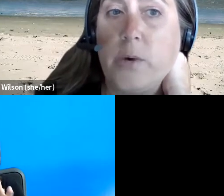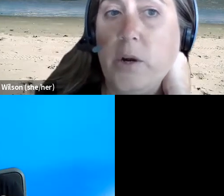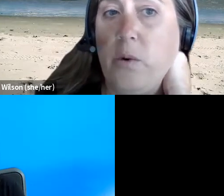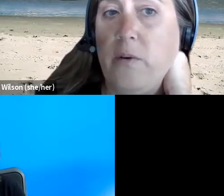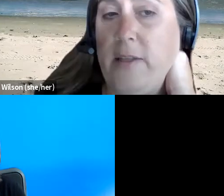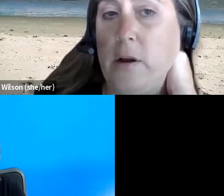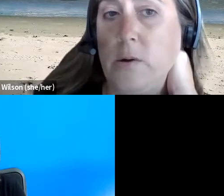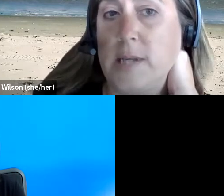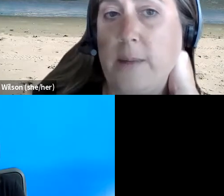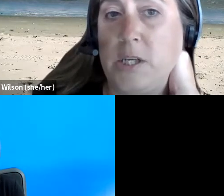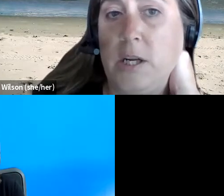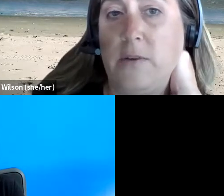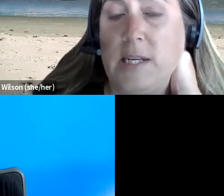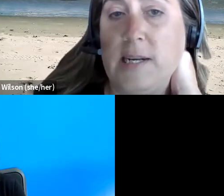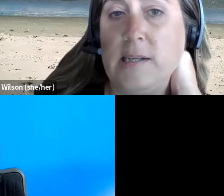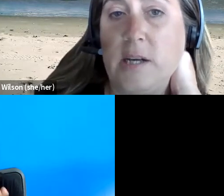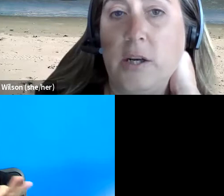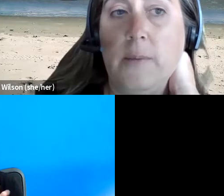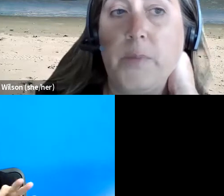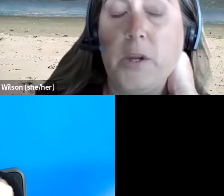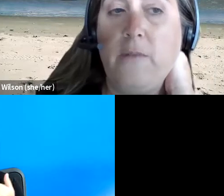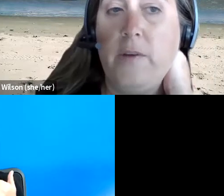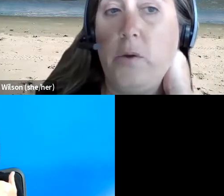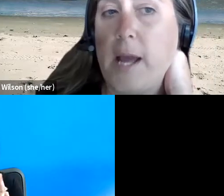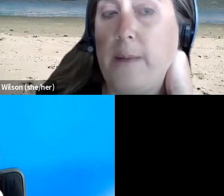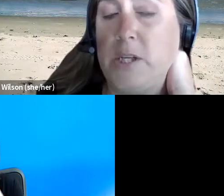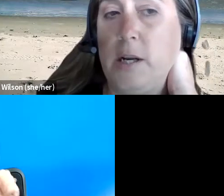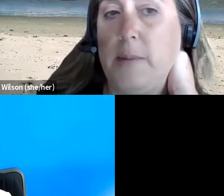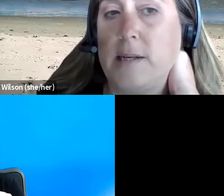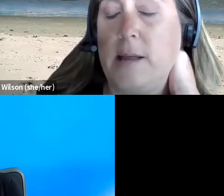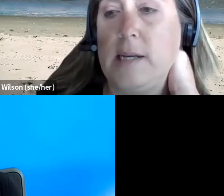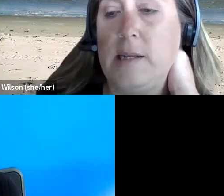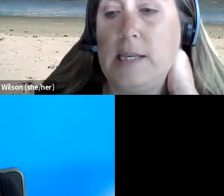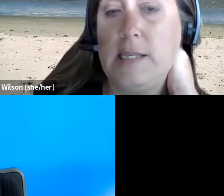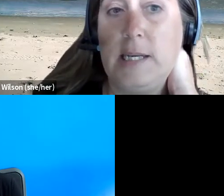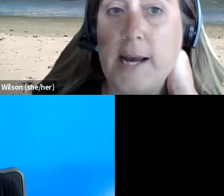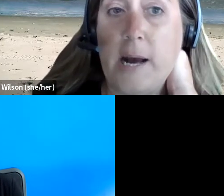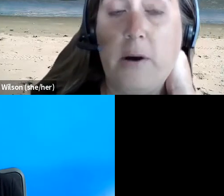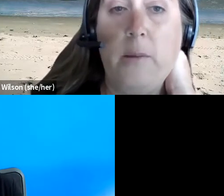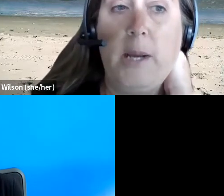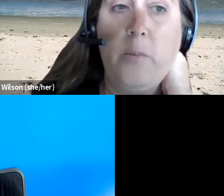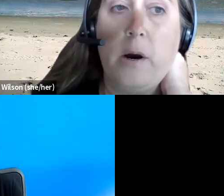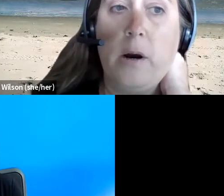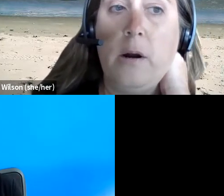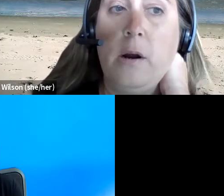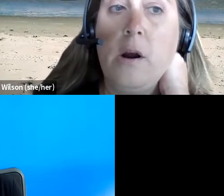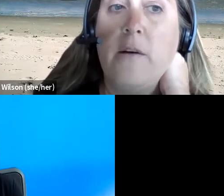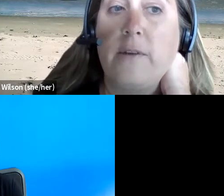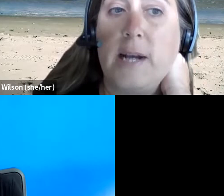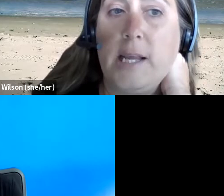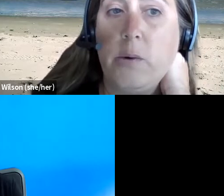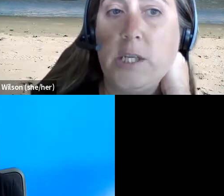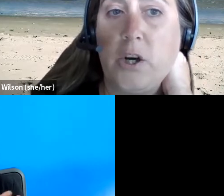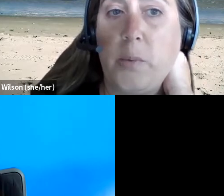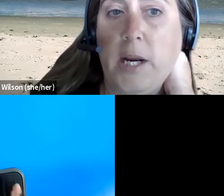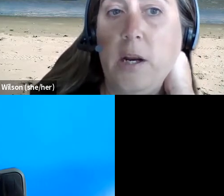That is where you will find the closed captioning for today's session. You can view the captioning by selecting the CC tab on the menu bar. For